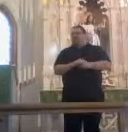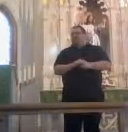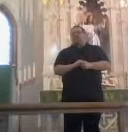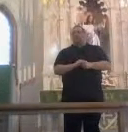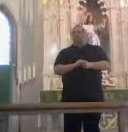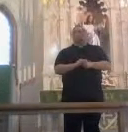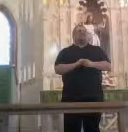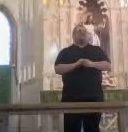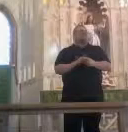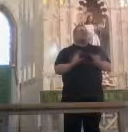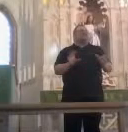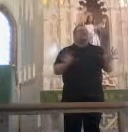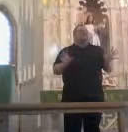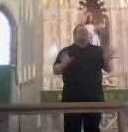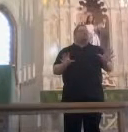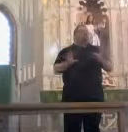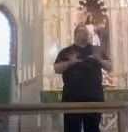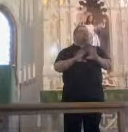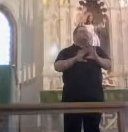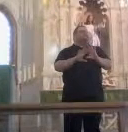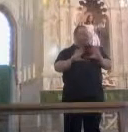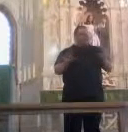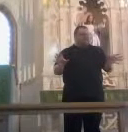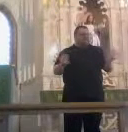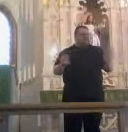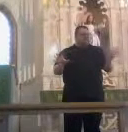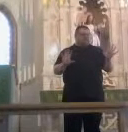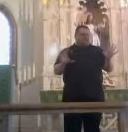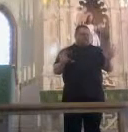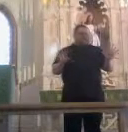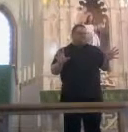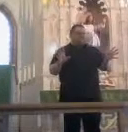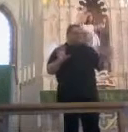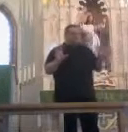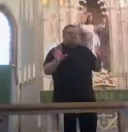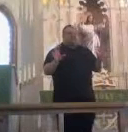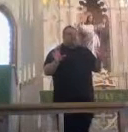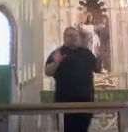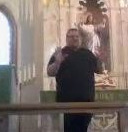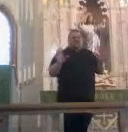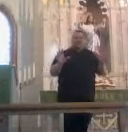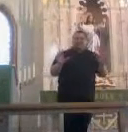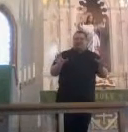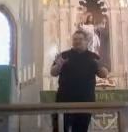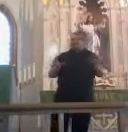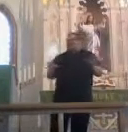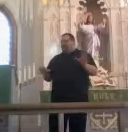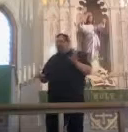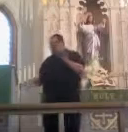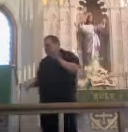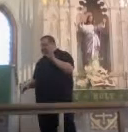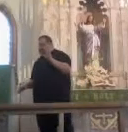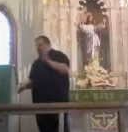time. You just didn't mess with Israel, especially under David and Solomon. You just didn't do